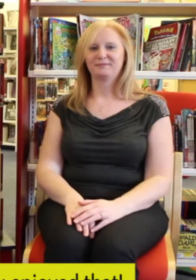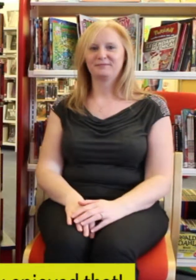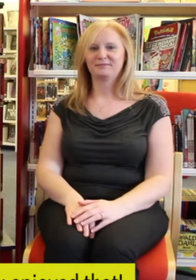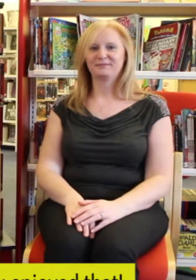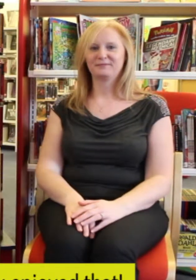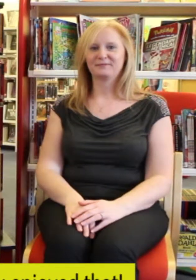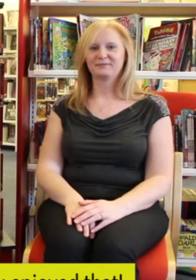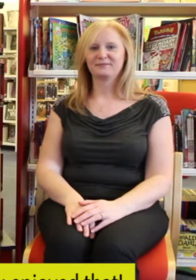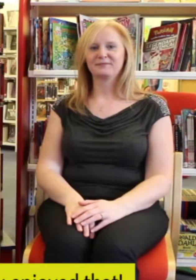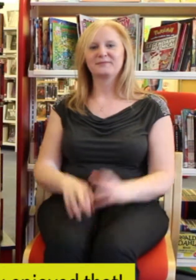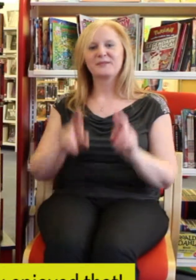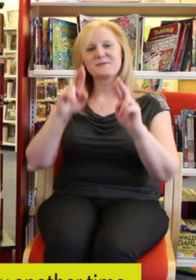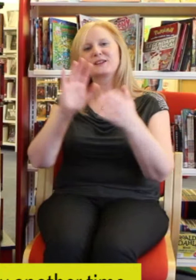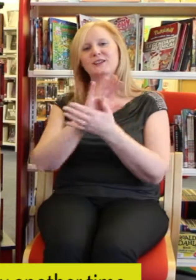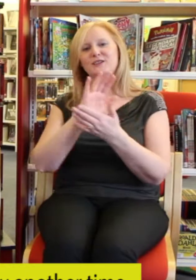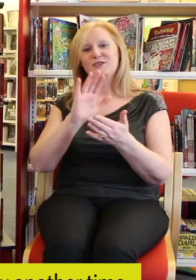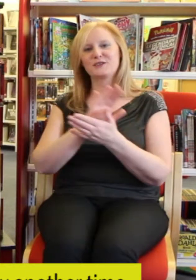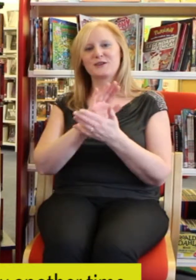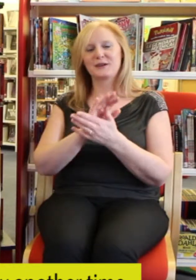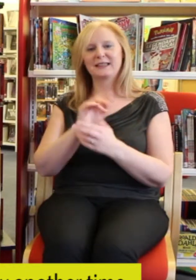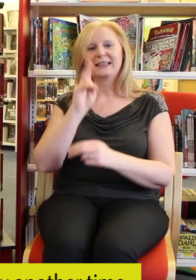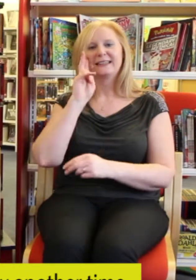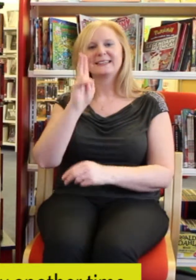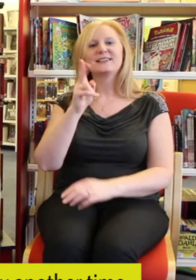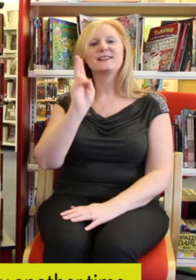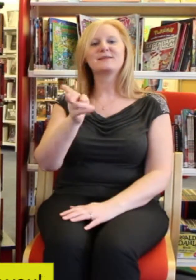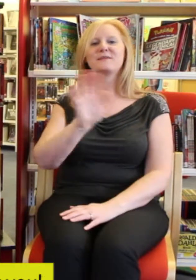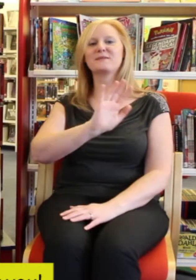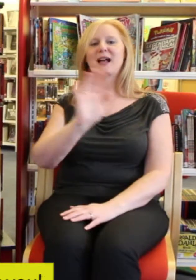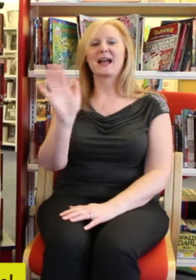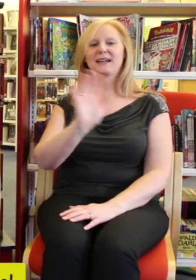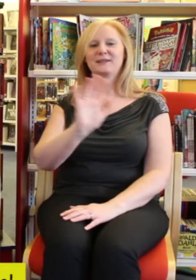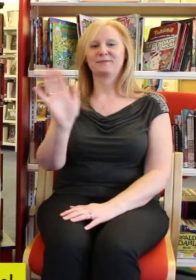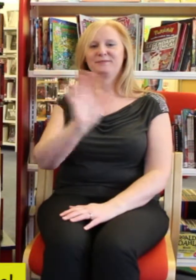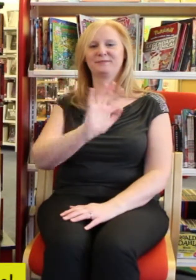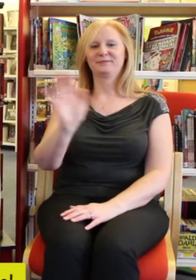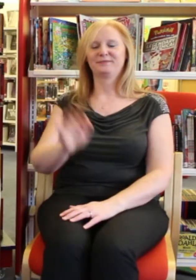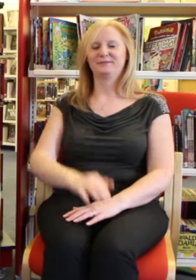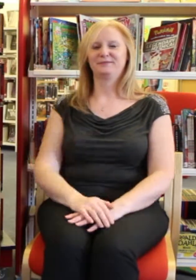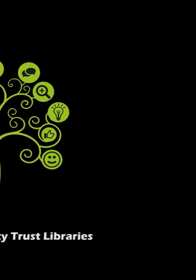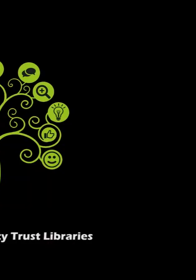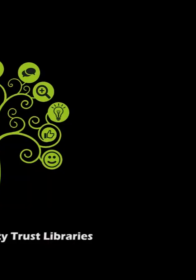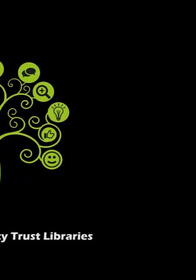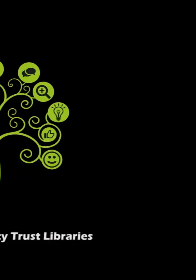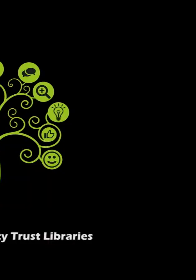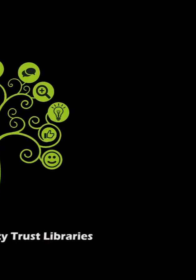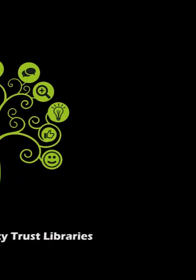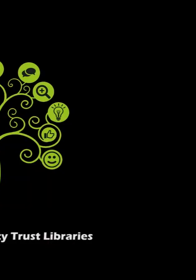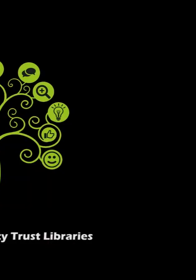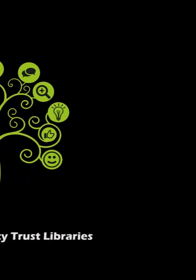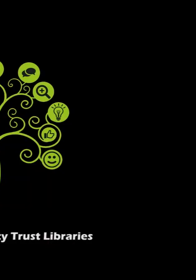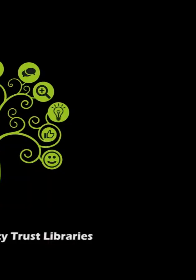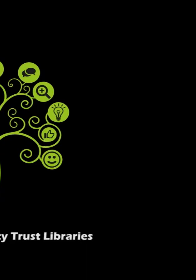Now, I hope you enjoyed that. And we'll see you another time. Thank you. Bye. Bye. Bye.